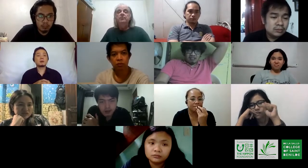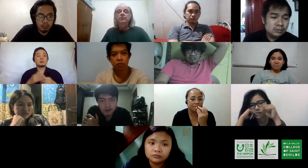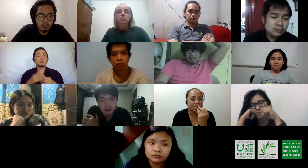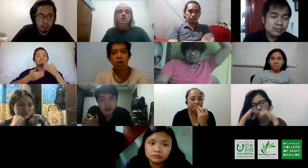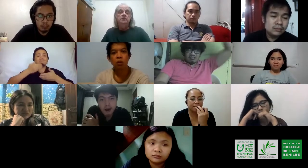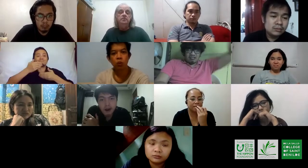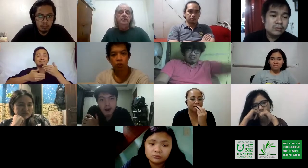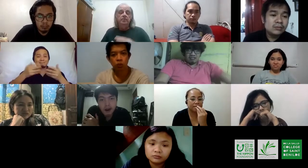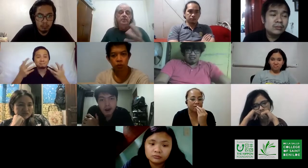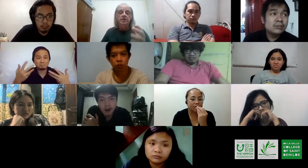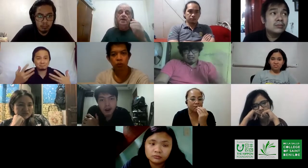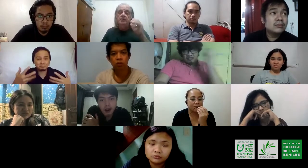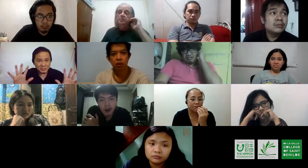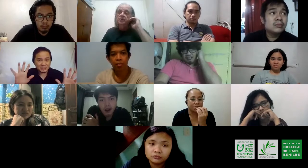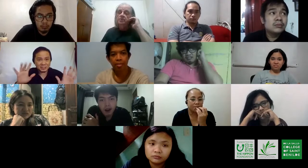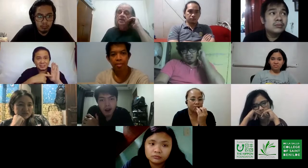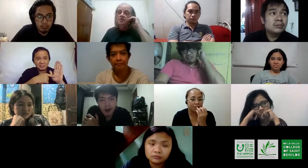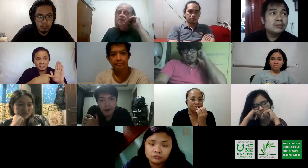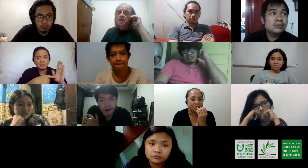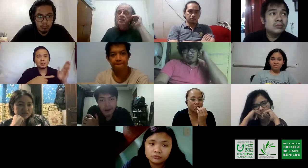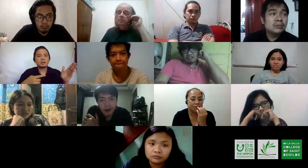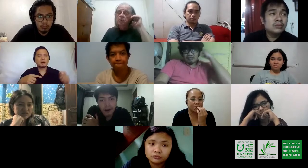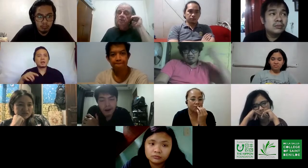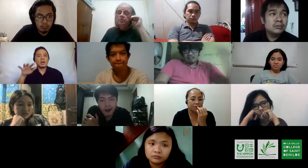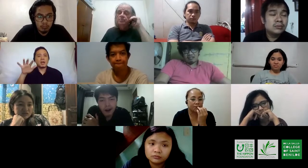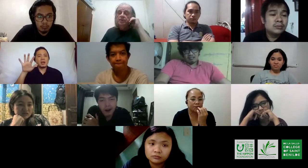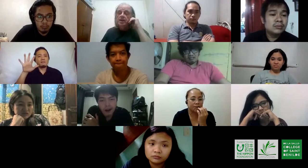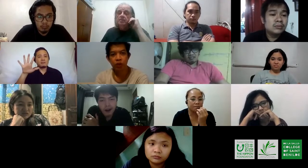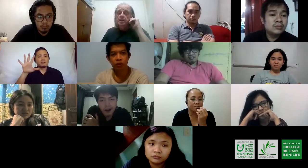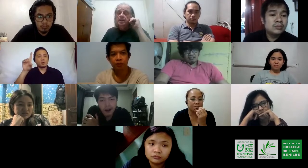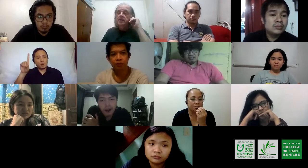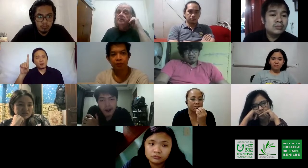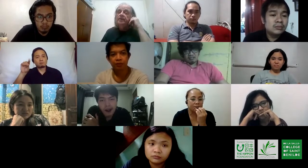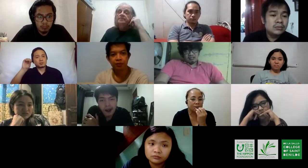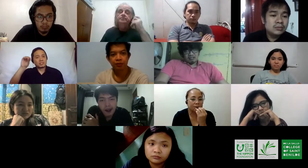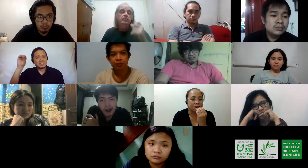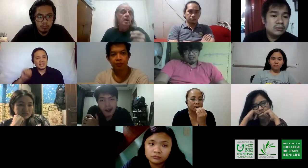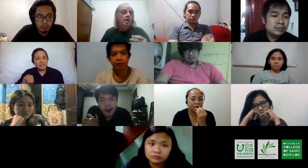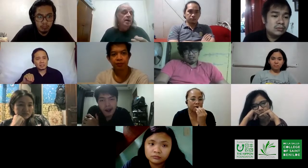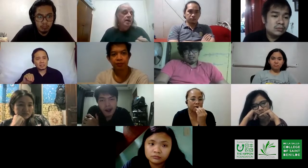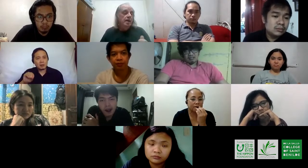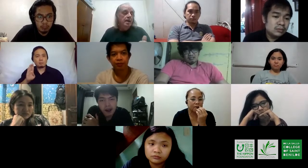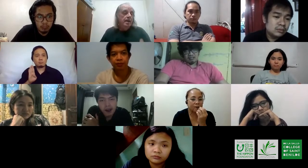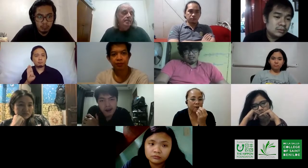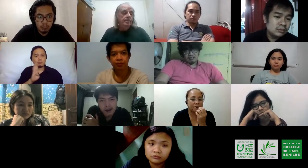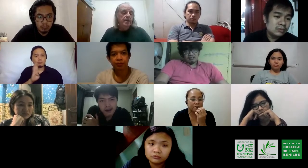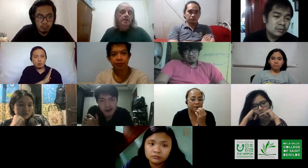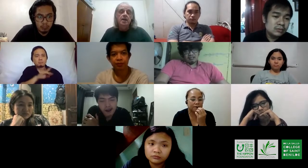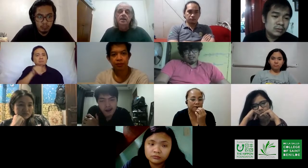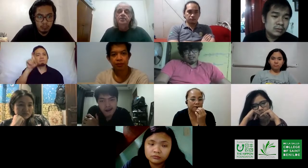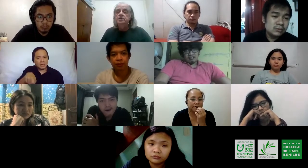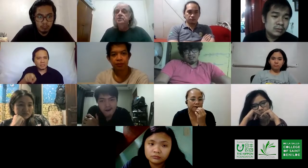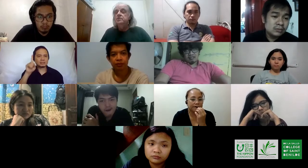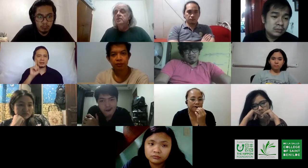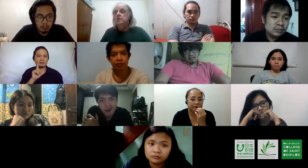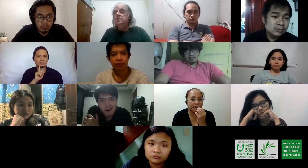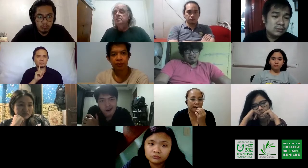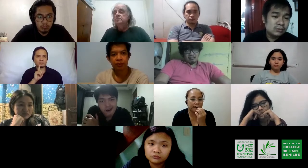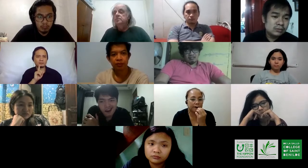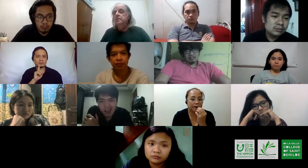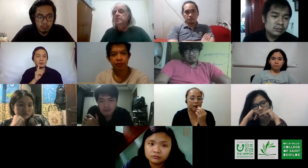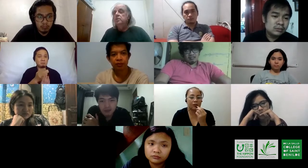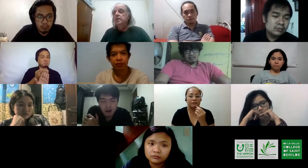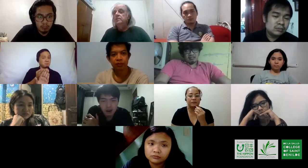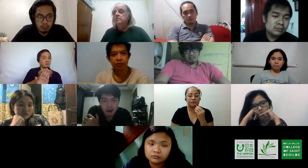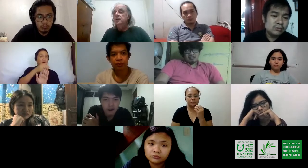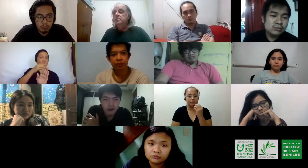time before, the time of the protest, the board was predominantly hearing. And many colleges